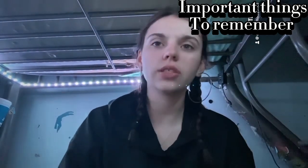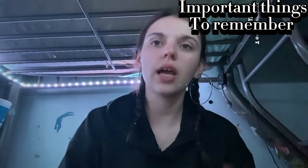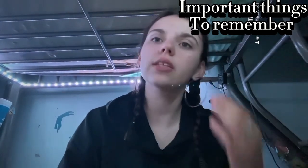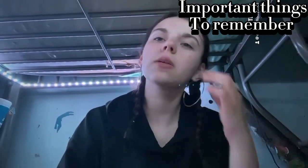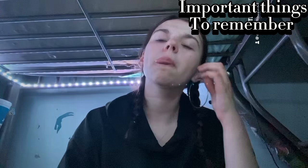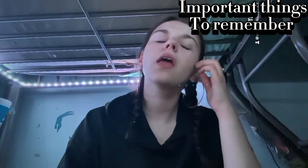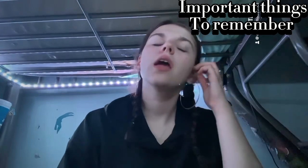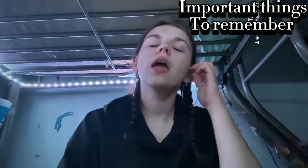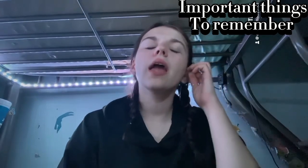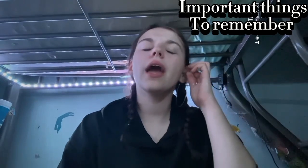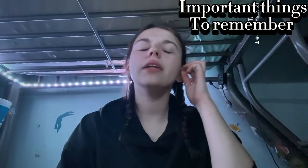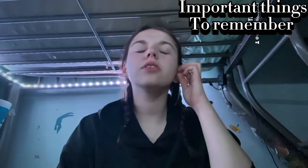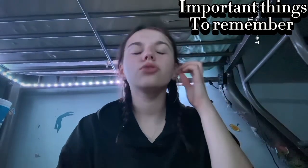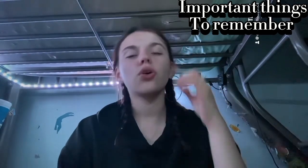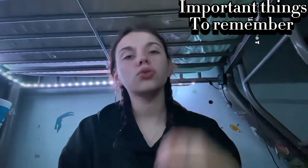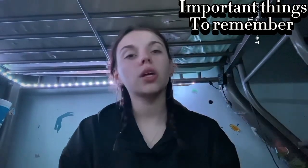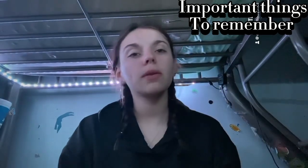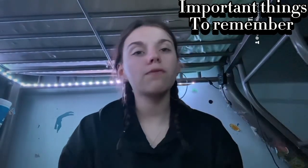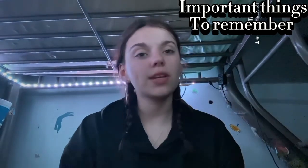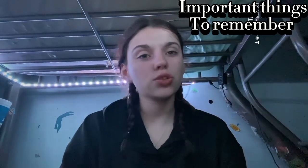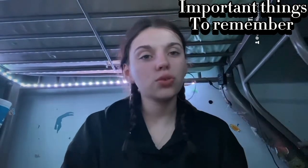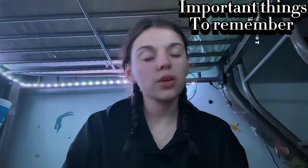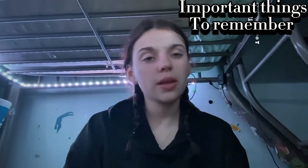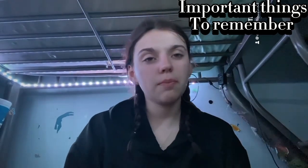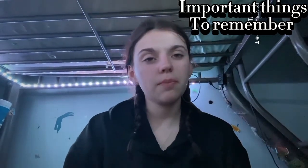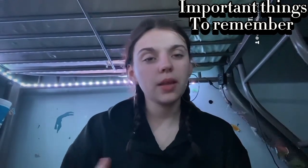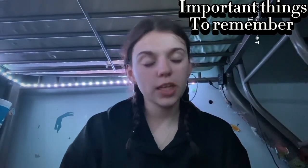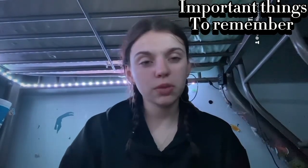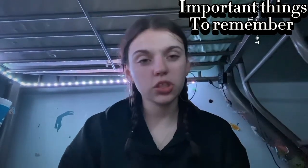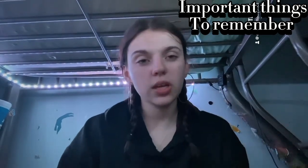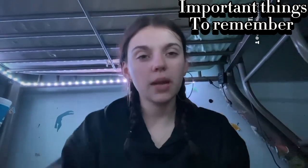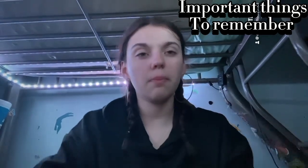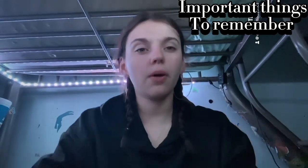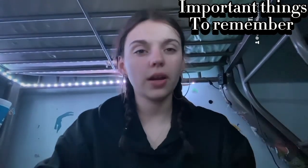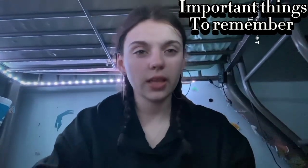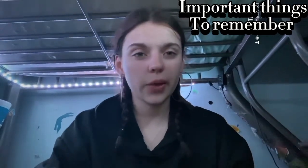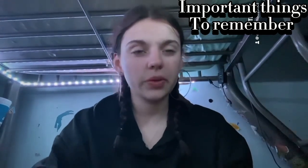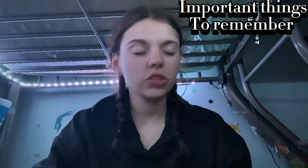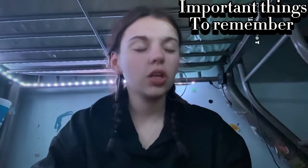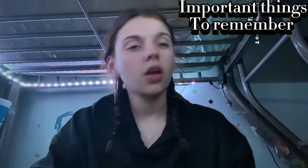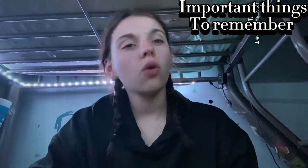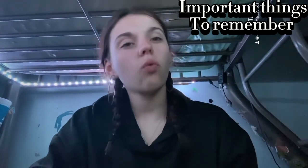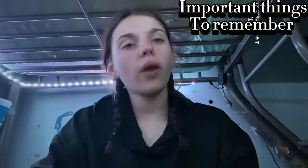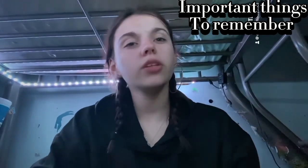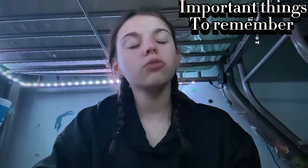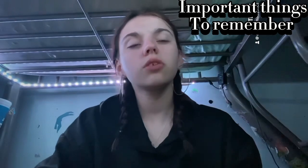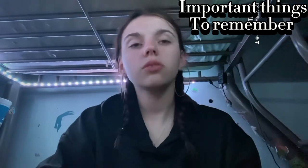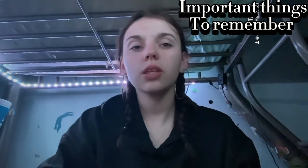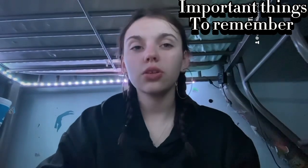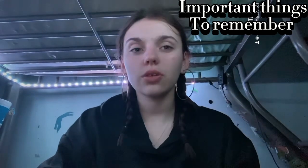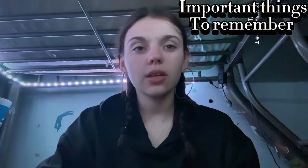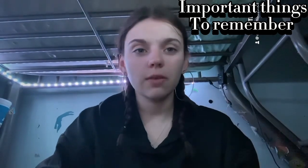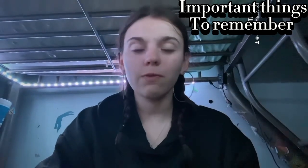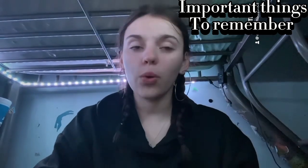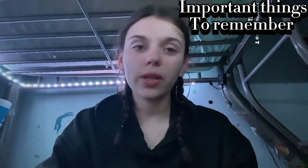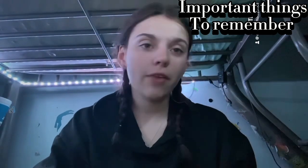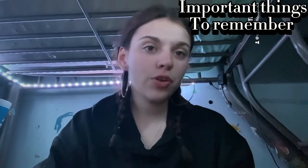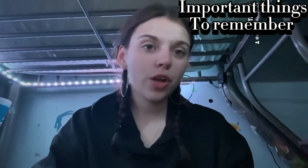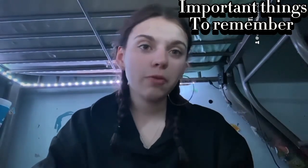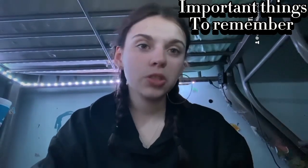as. And there's also going to be facial and expression and body language. When you are either vocally having a conversation